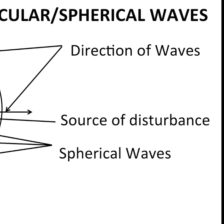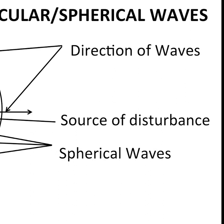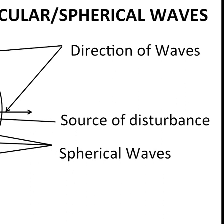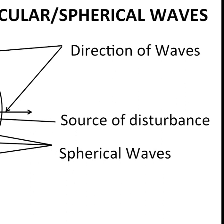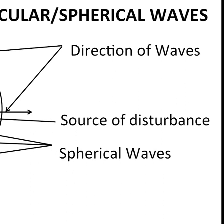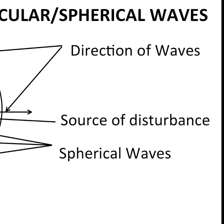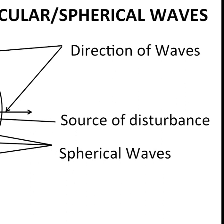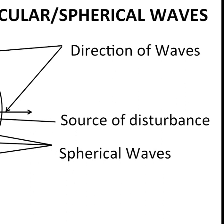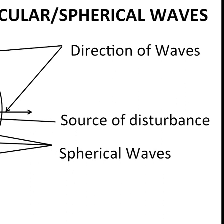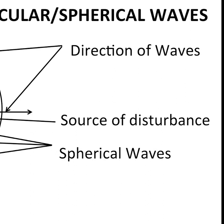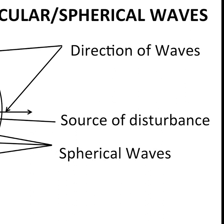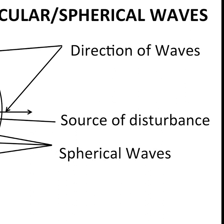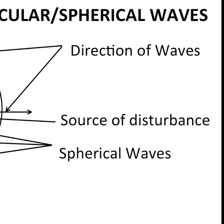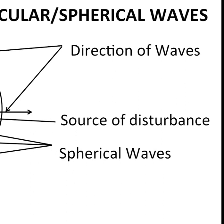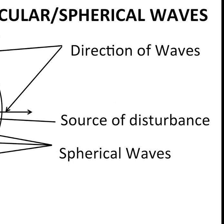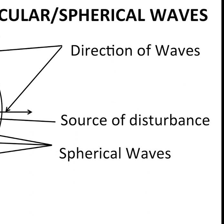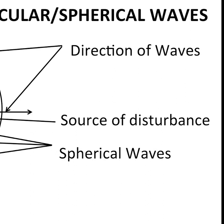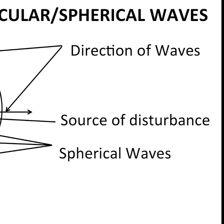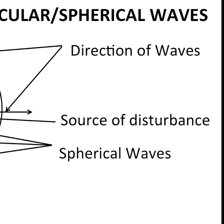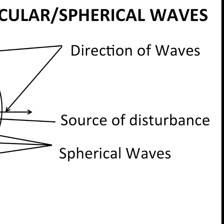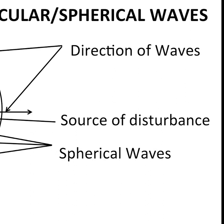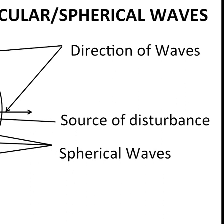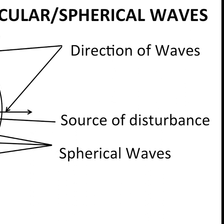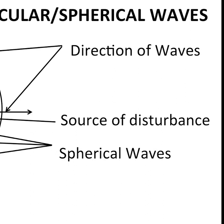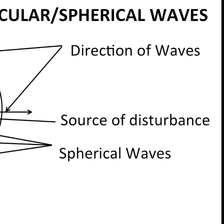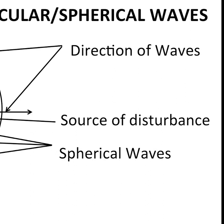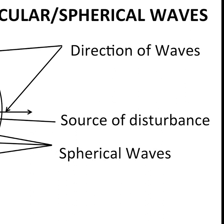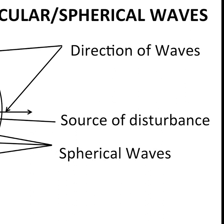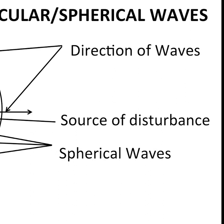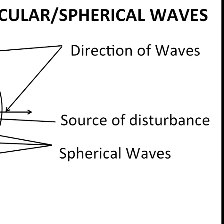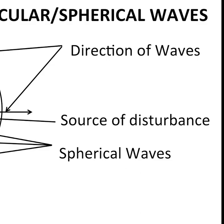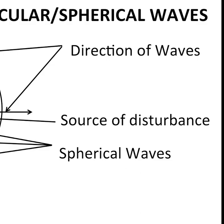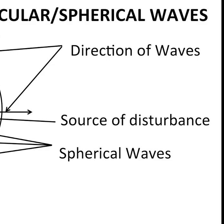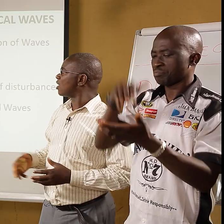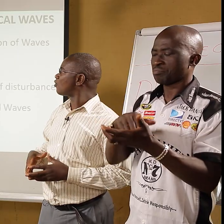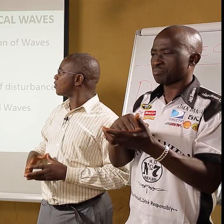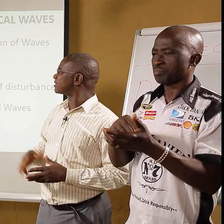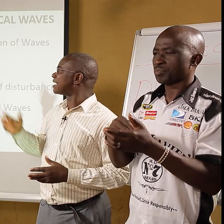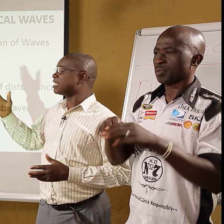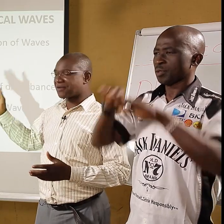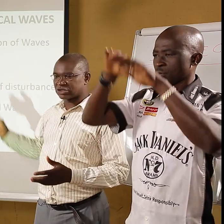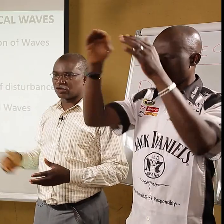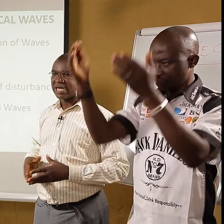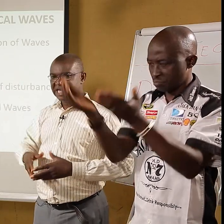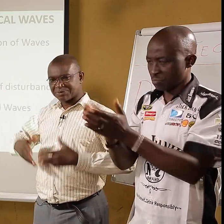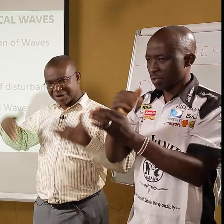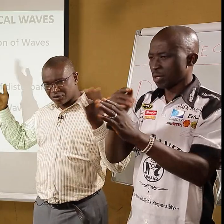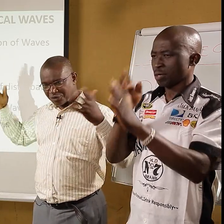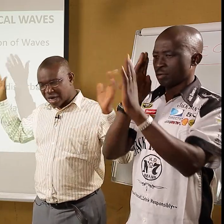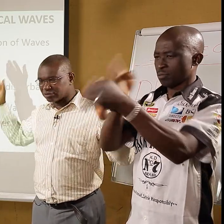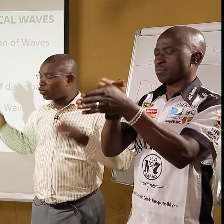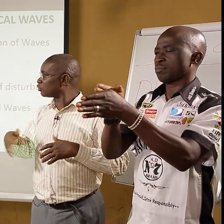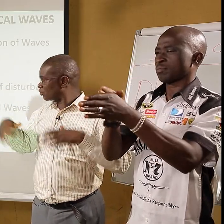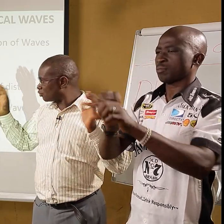in form of circular form. And we have source of disturbance in the middle, we have spherical waves, and the direction is